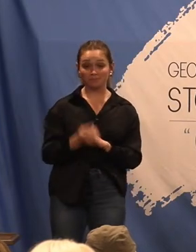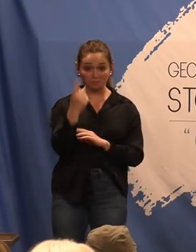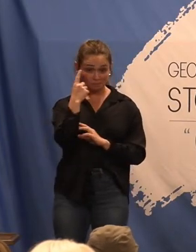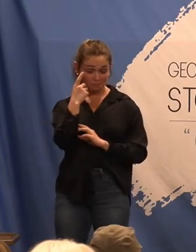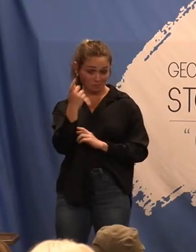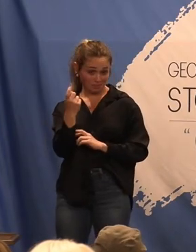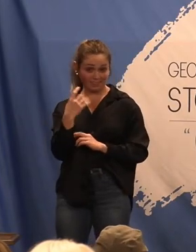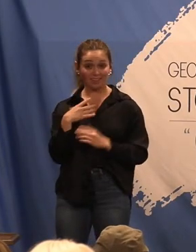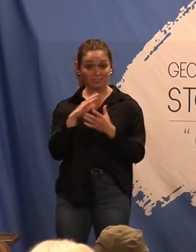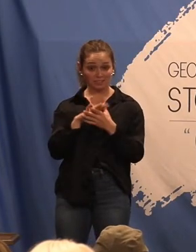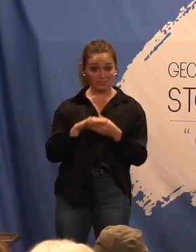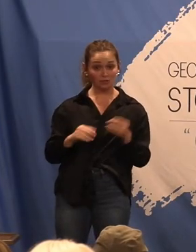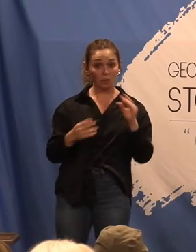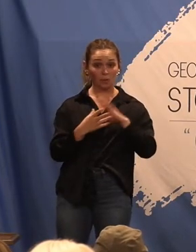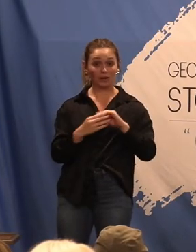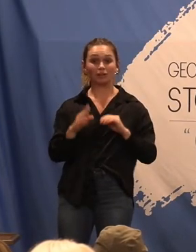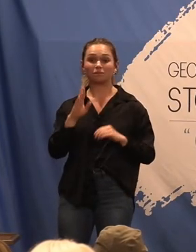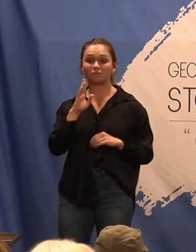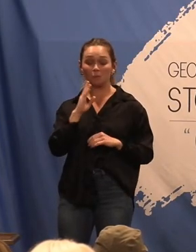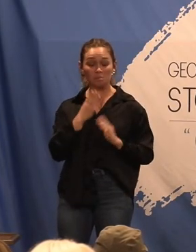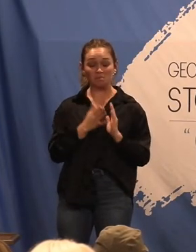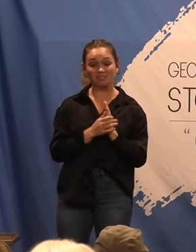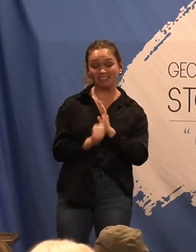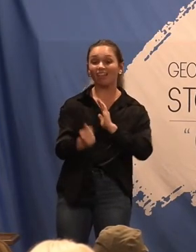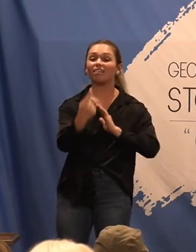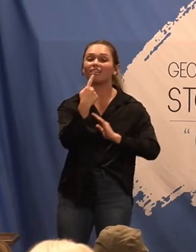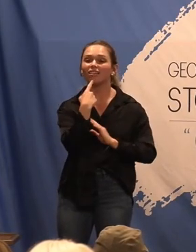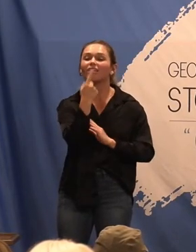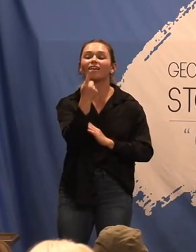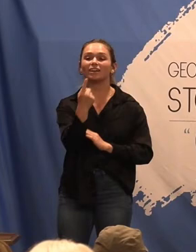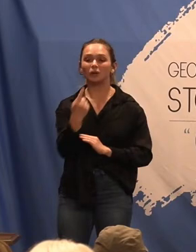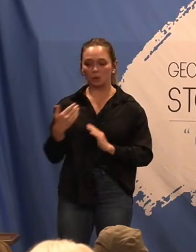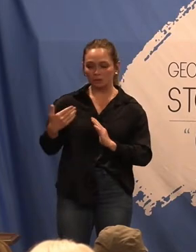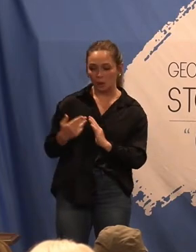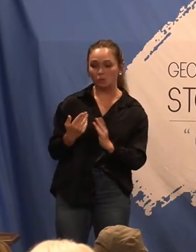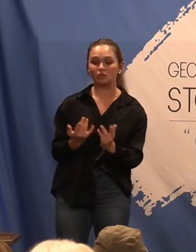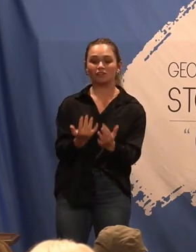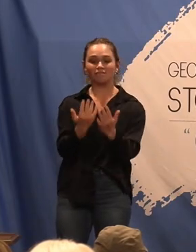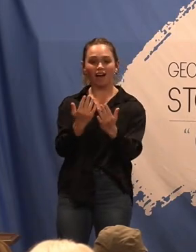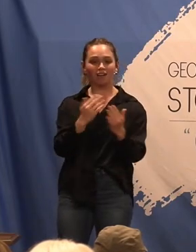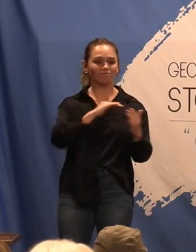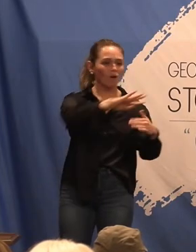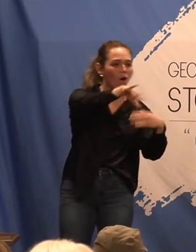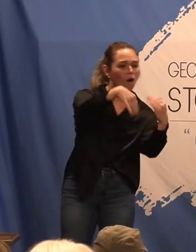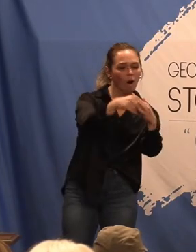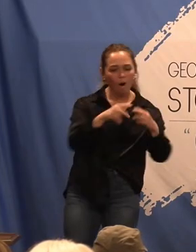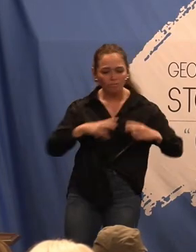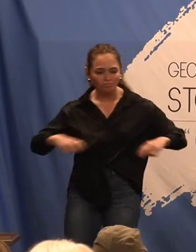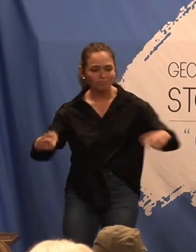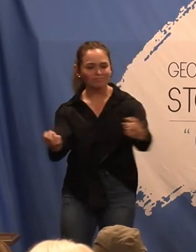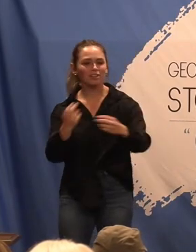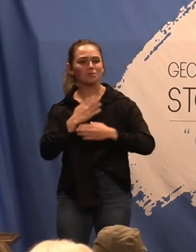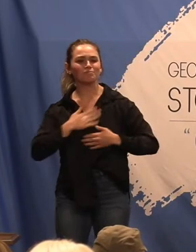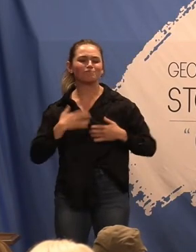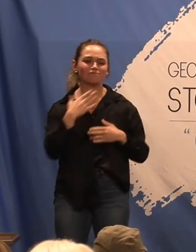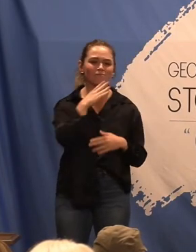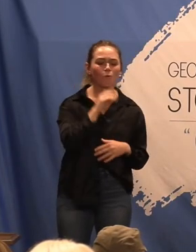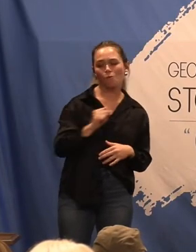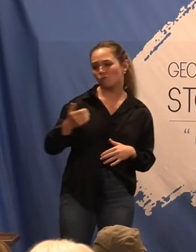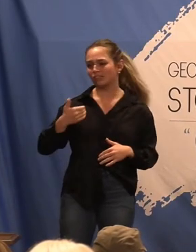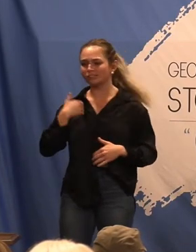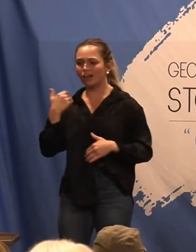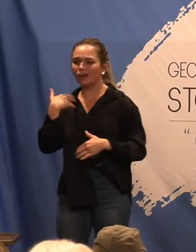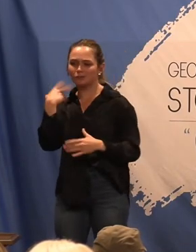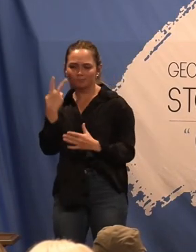because a story well recited by a fire has delighted both young and old since